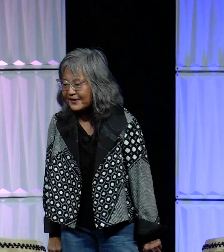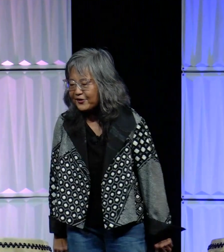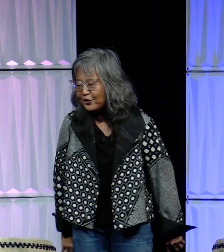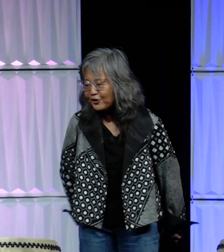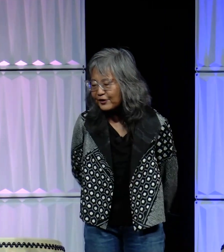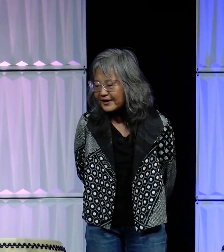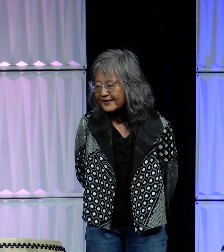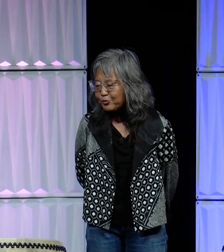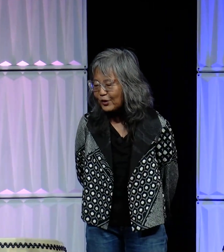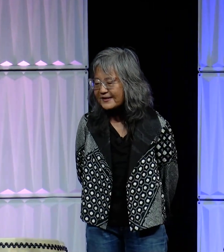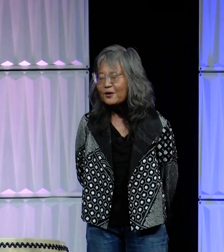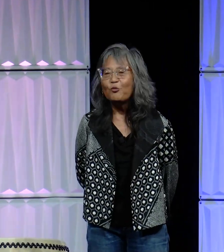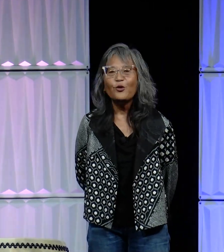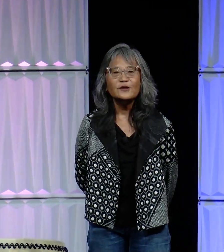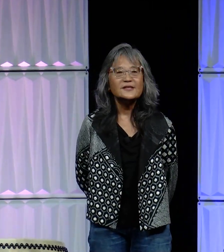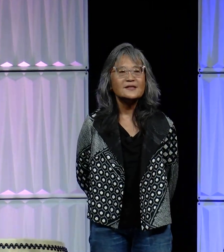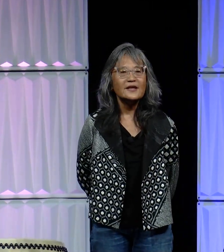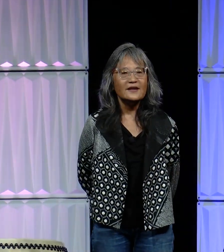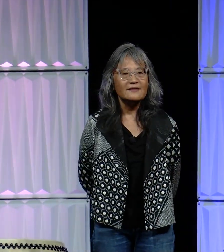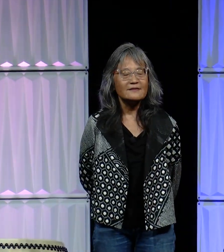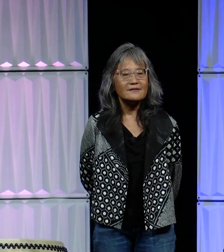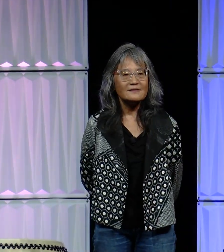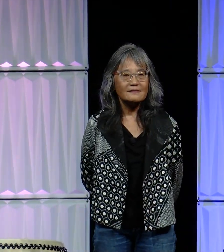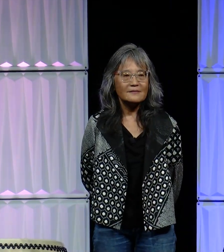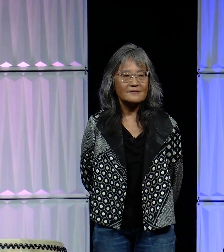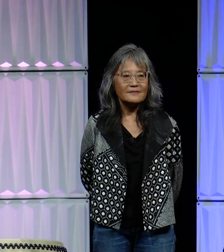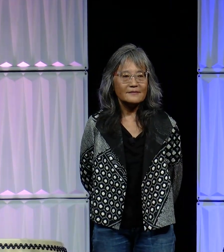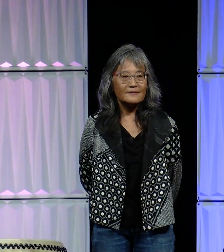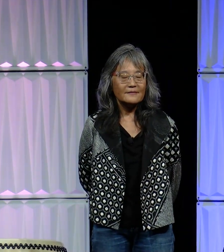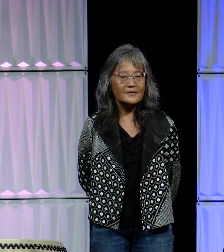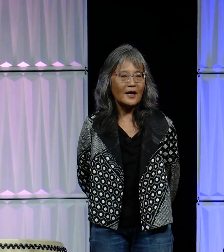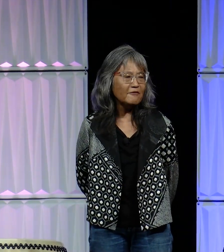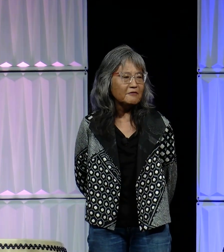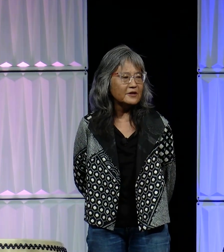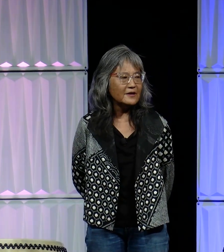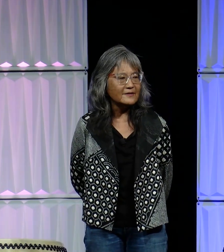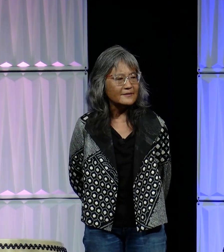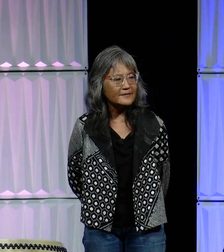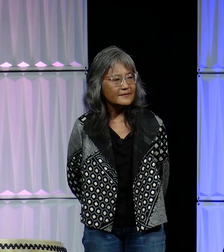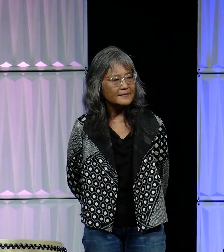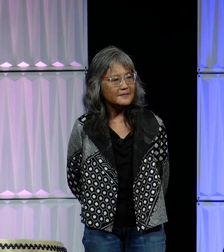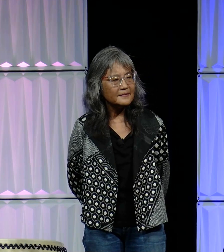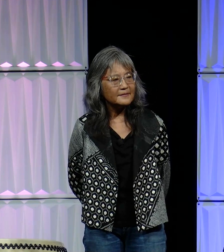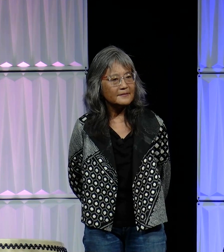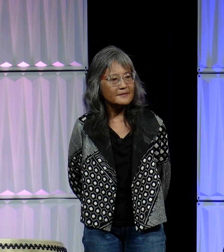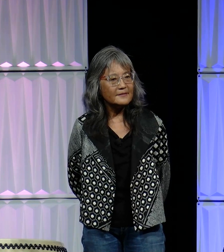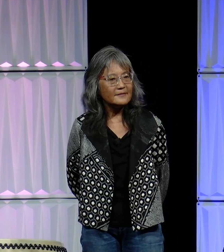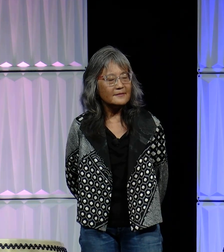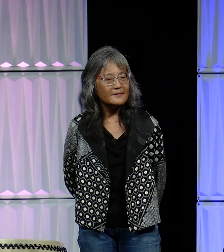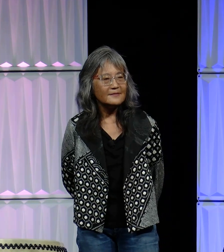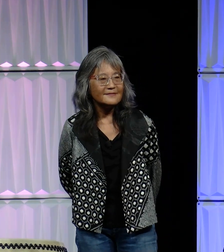And the third is, what's the worst thing I've ever done?